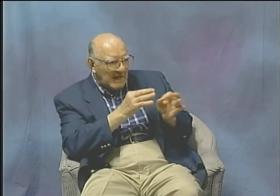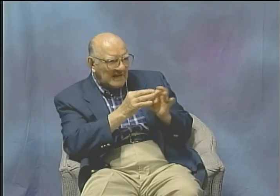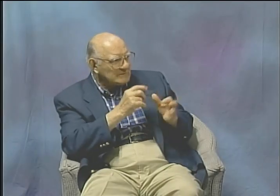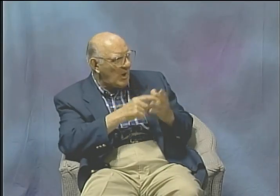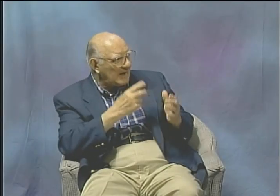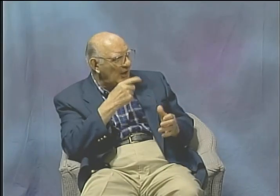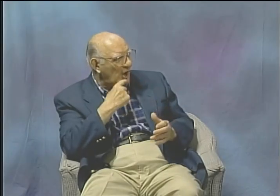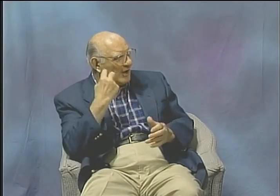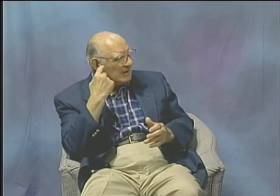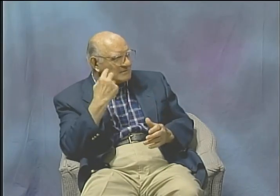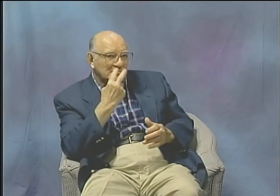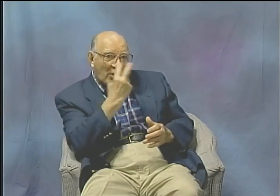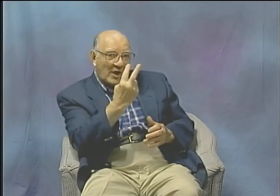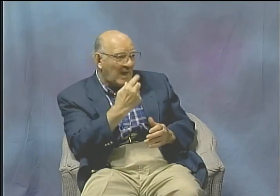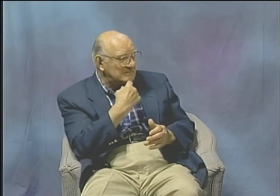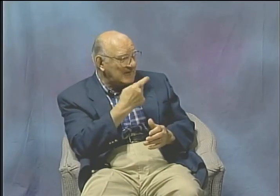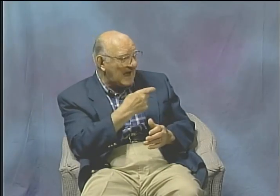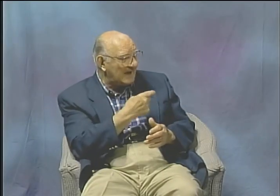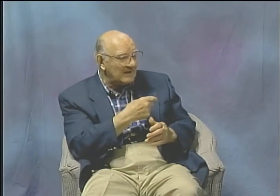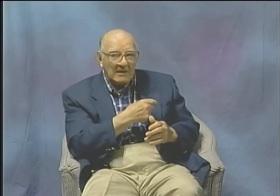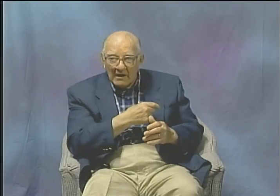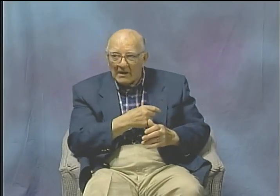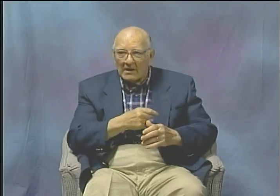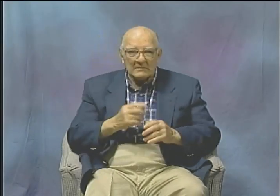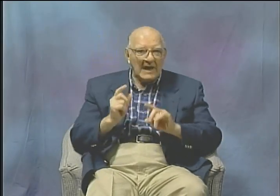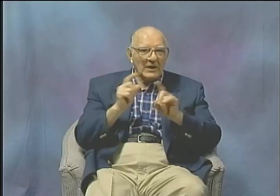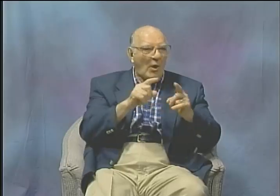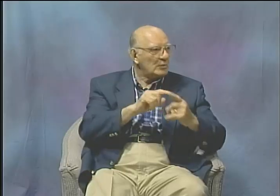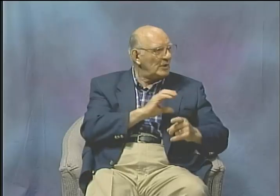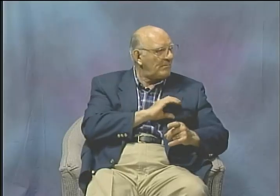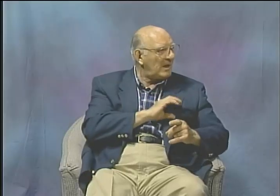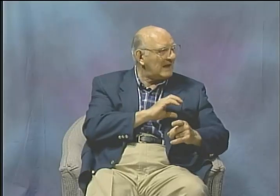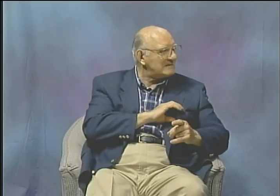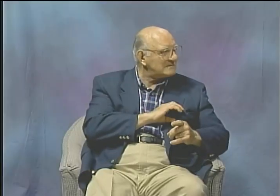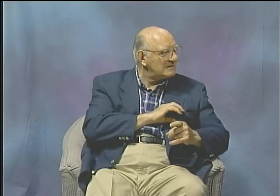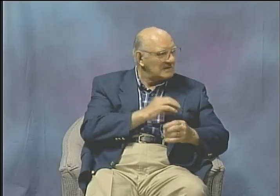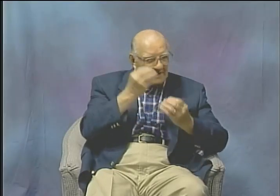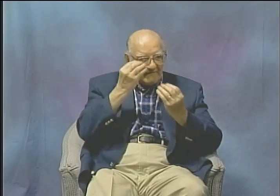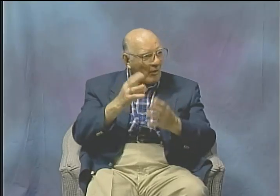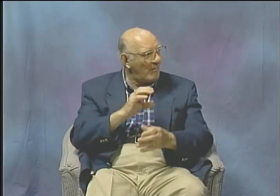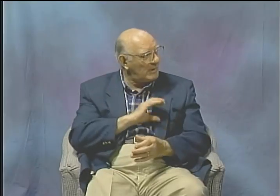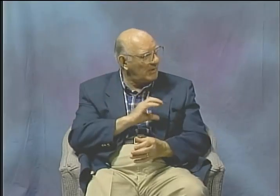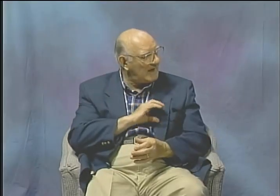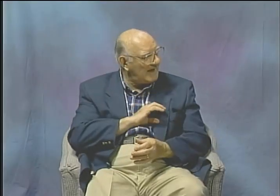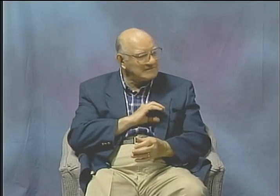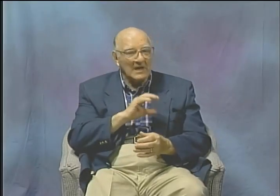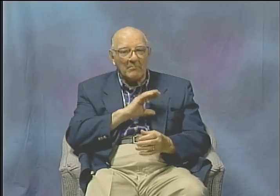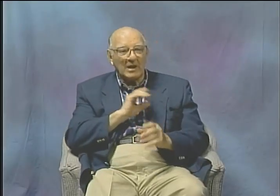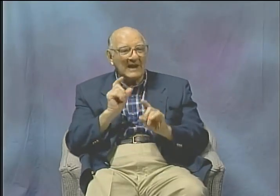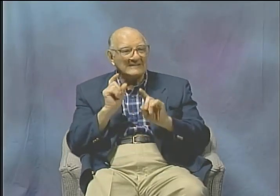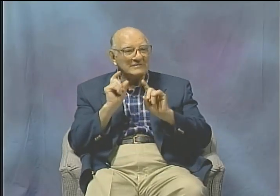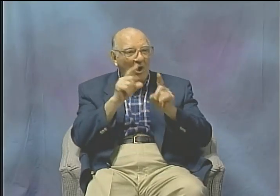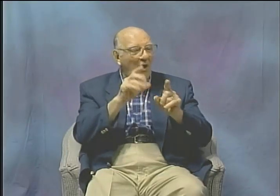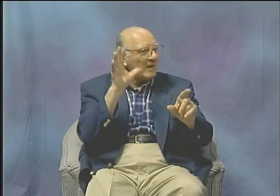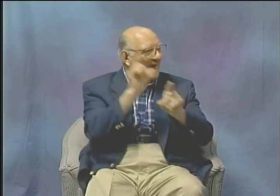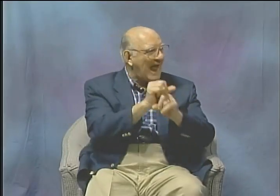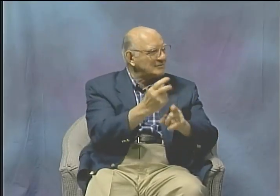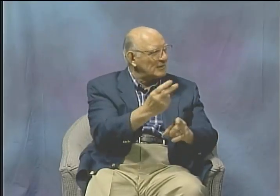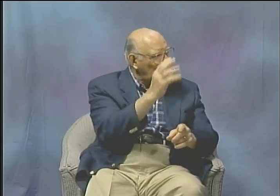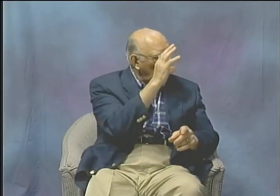explains what he heard, saw them say. They go to the police, inform the police. Police go catch the 2